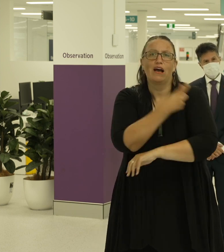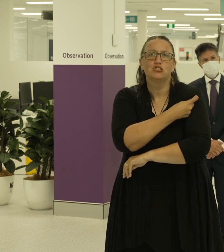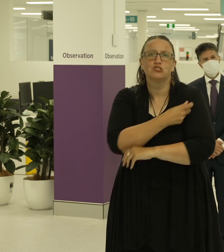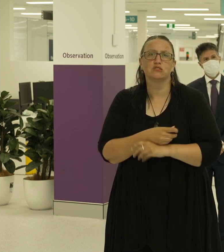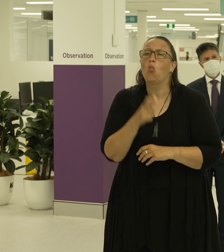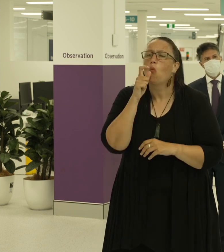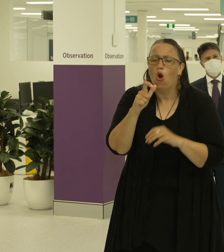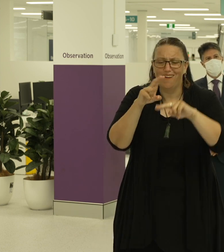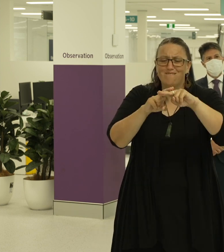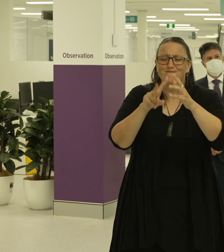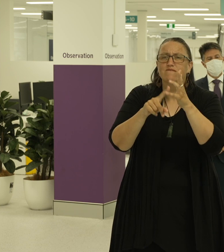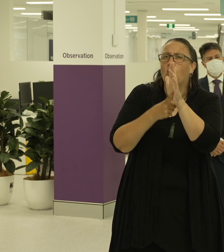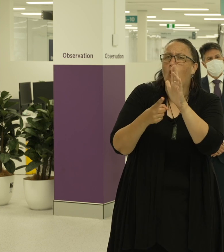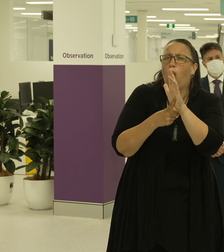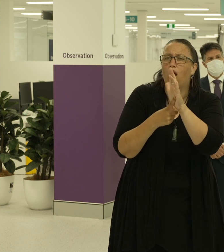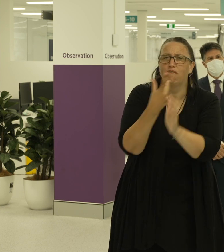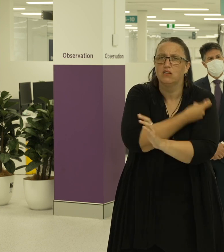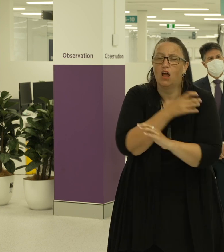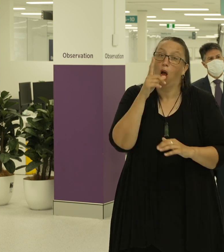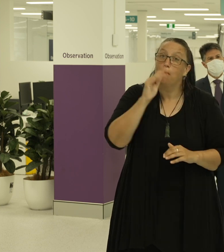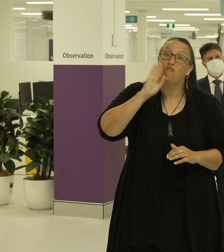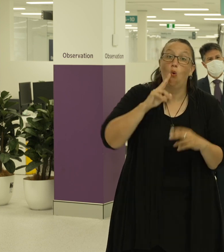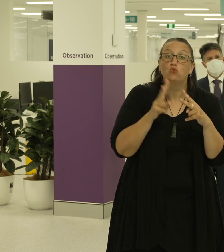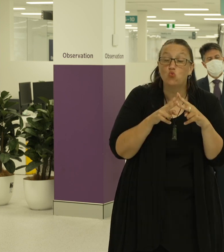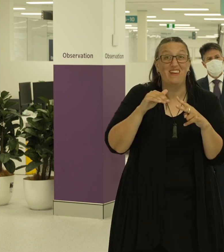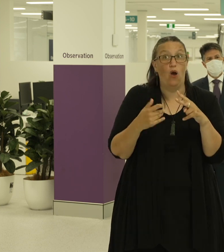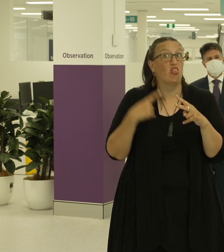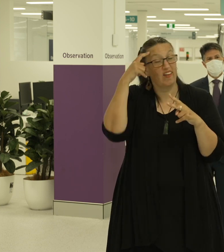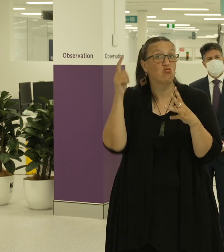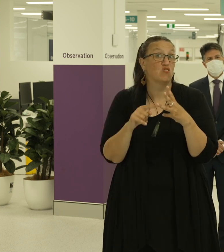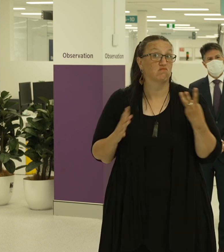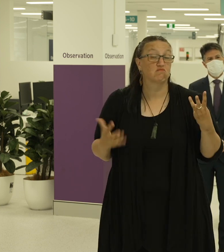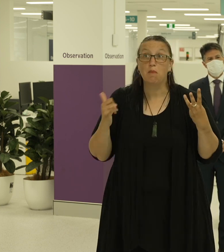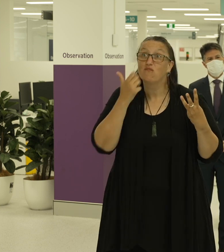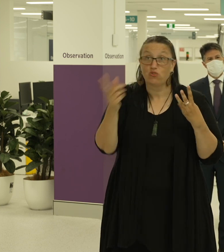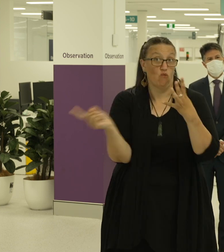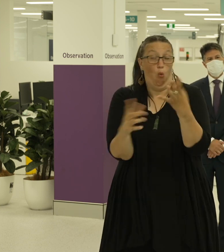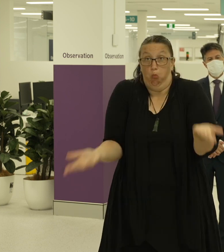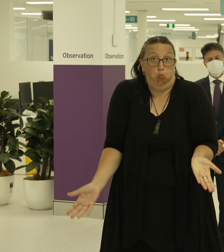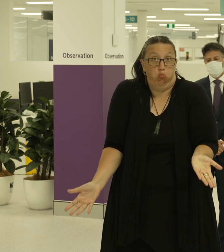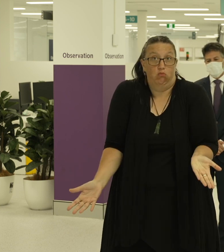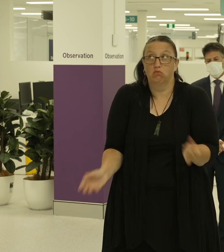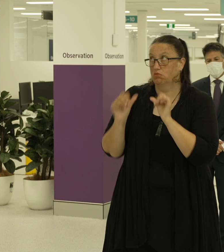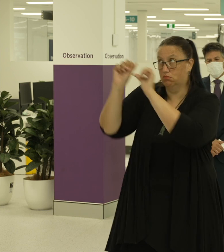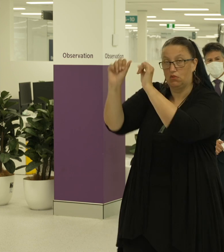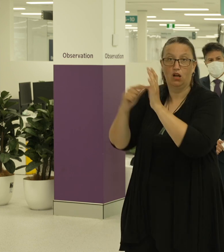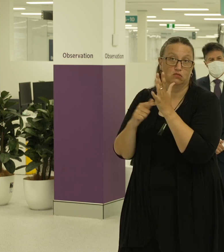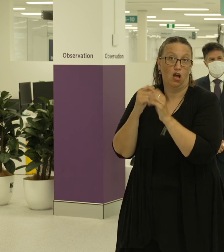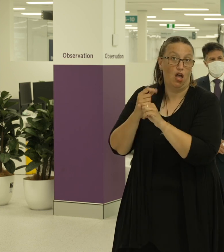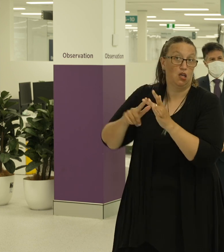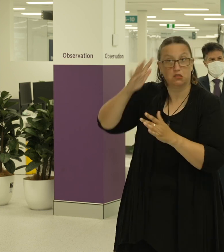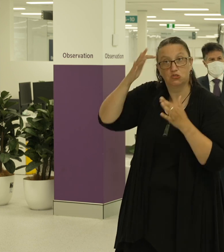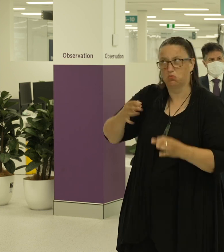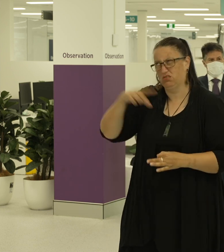words a few times, but having the booster is fully vaccinated at this point. It may change in the future, as we've discussed many